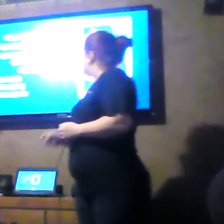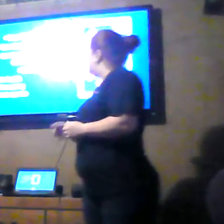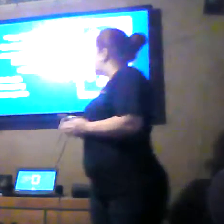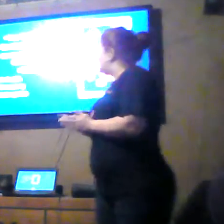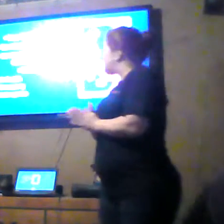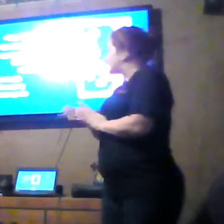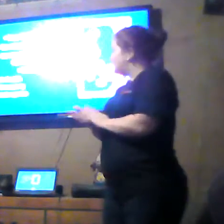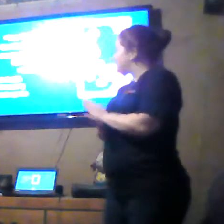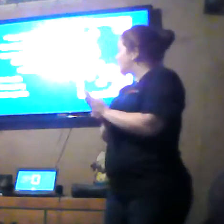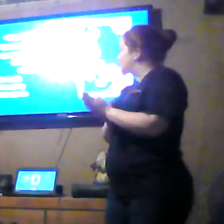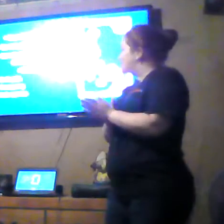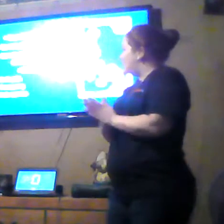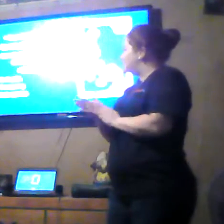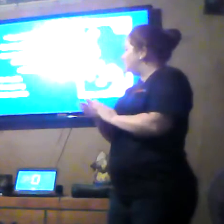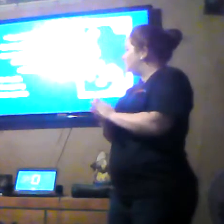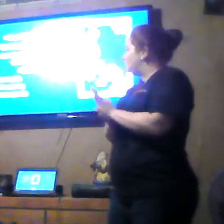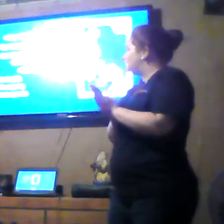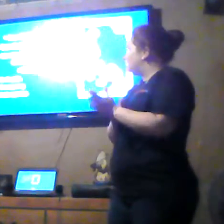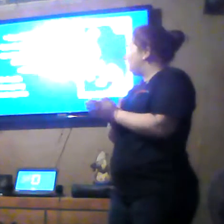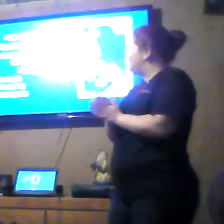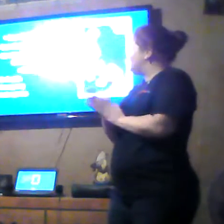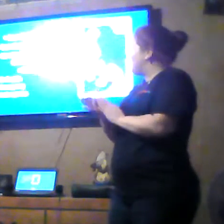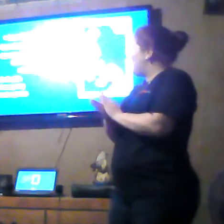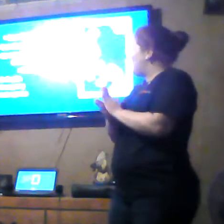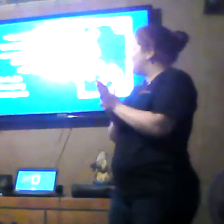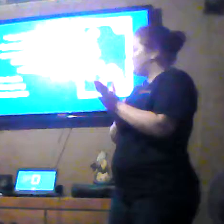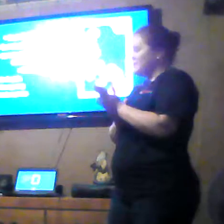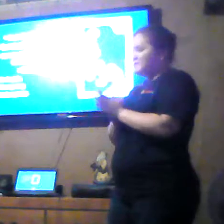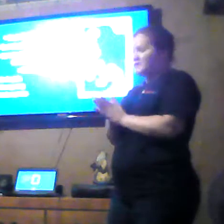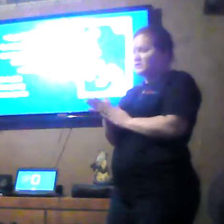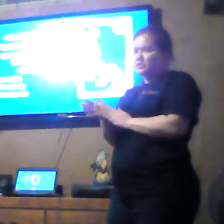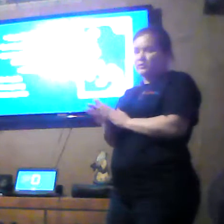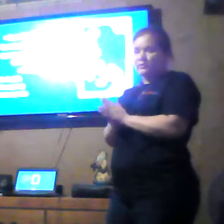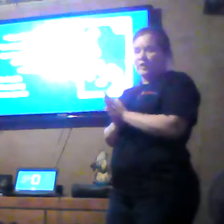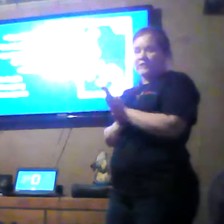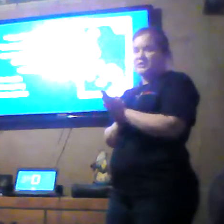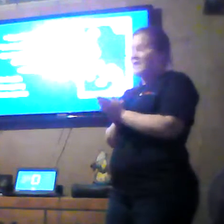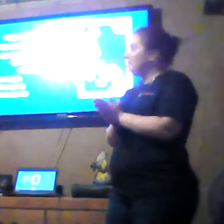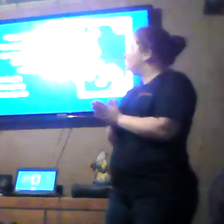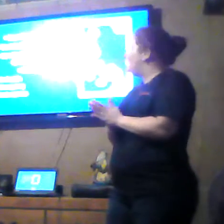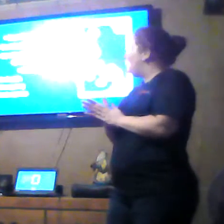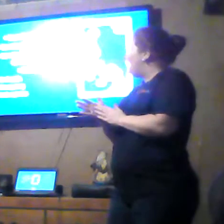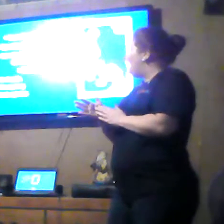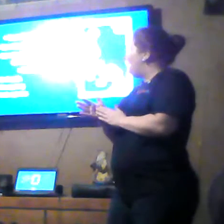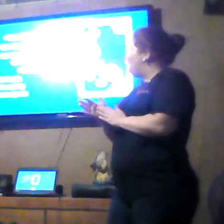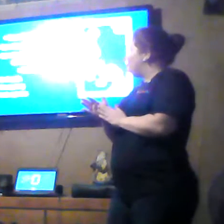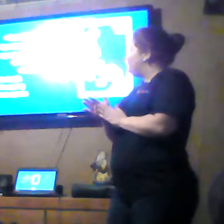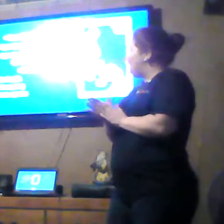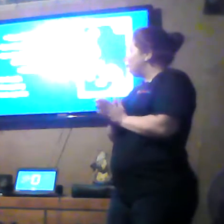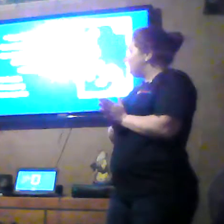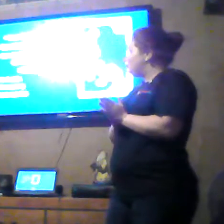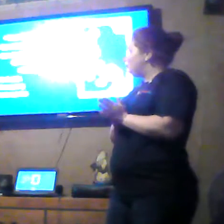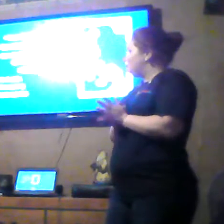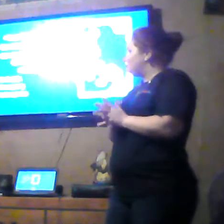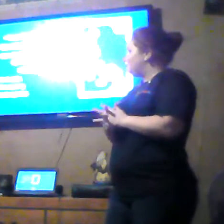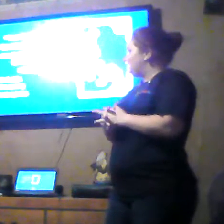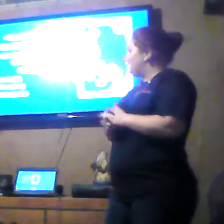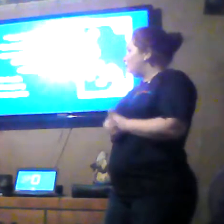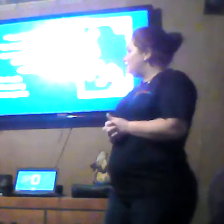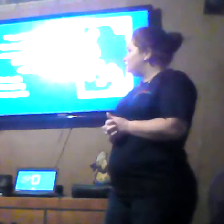Brucella is a gram-negative bacteria. It's Cucurbitacilli, which means that it's a short rod shape. The measurements are usually 0.6